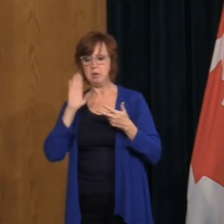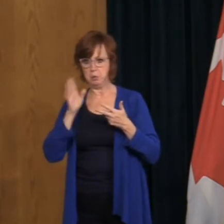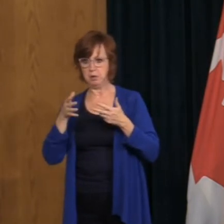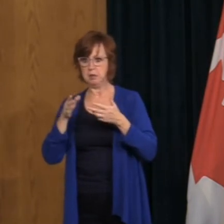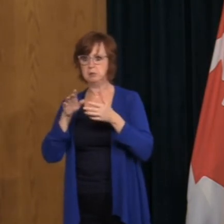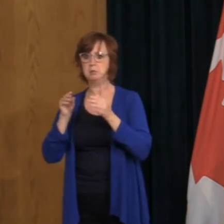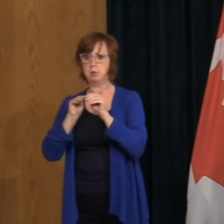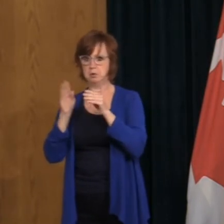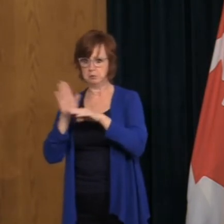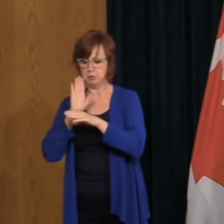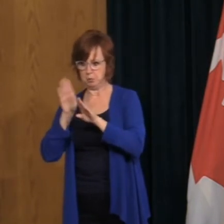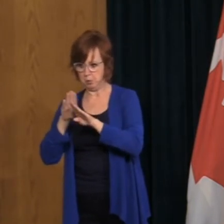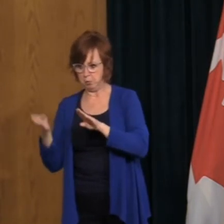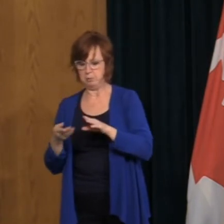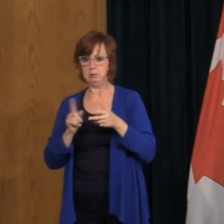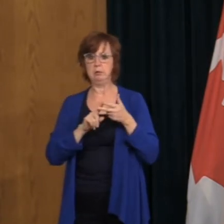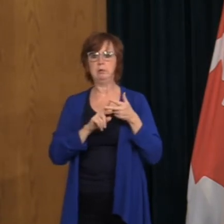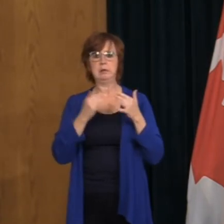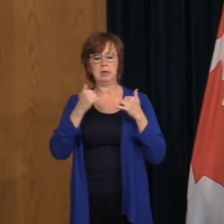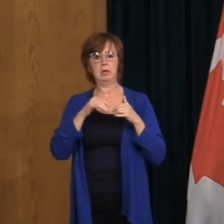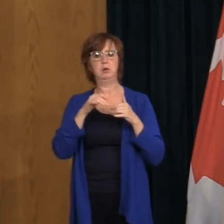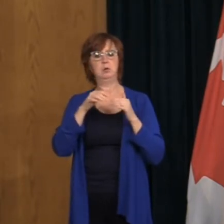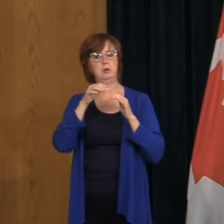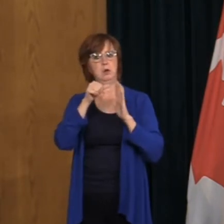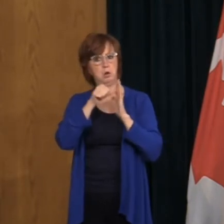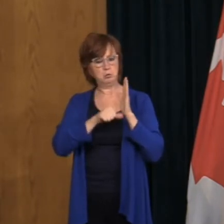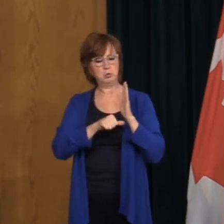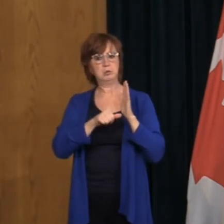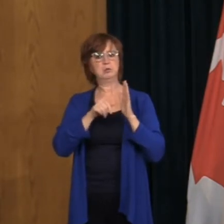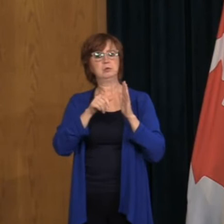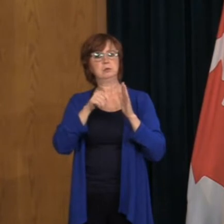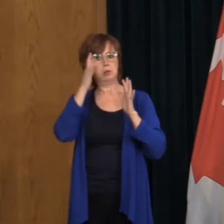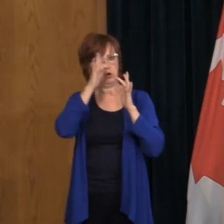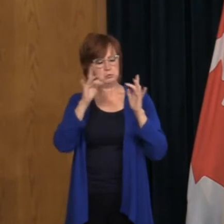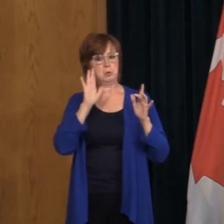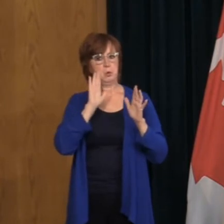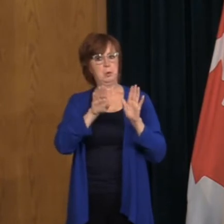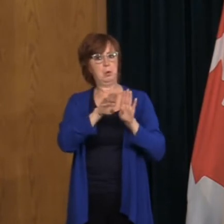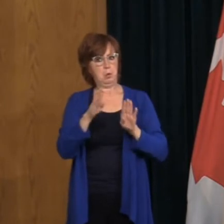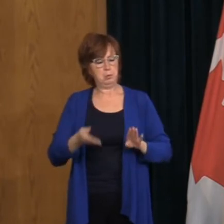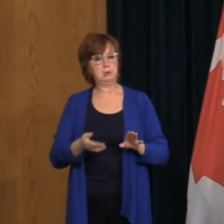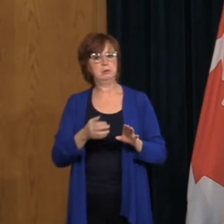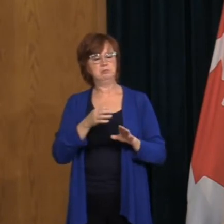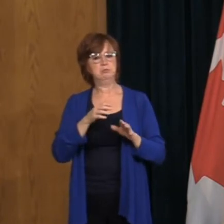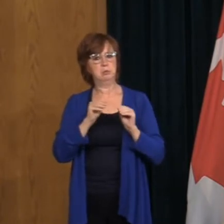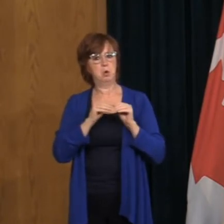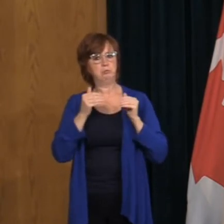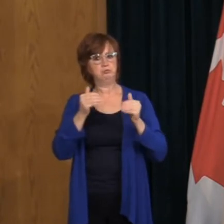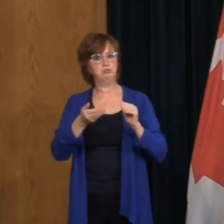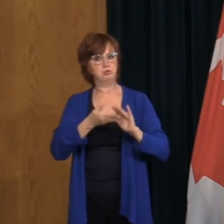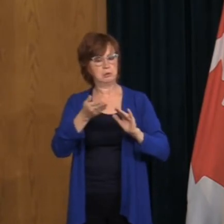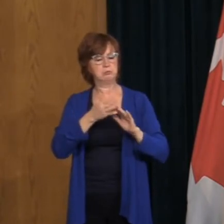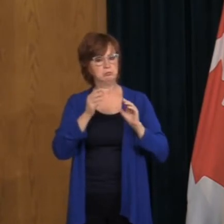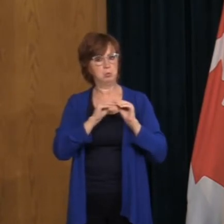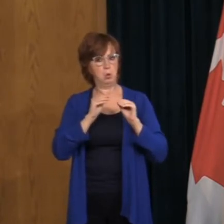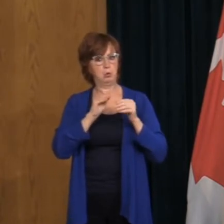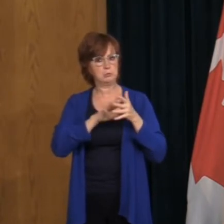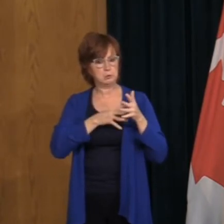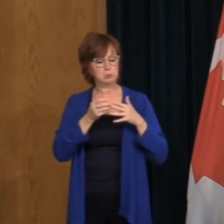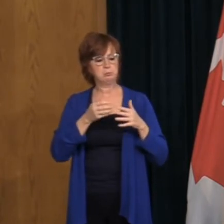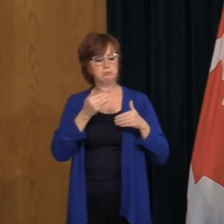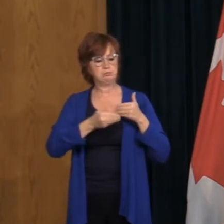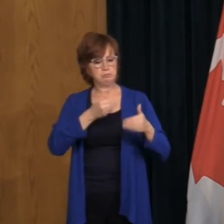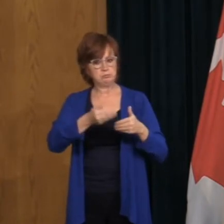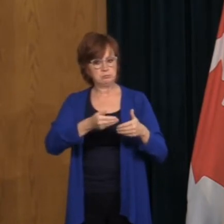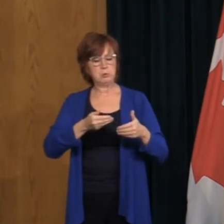many other medical procedures, and I know that we are able to do this. Saskatchewan has proven that we can do these things and that we can do them